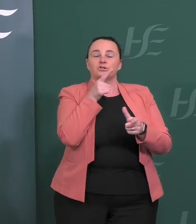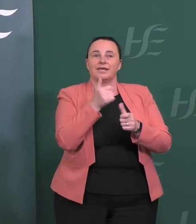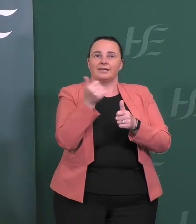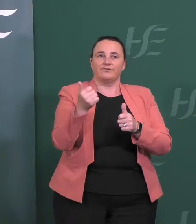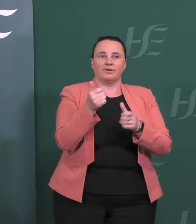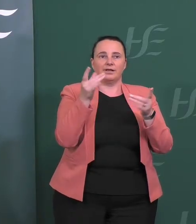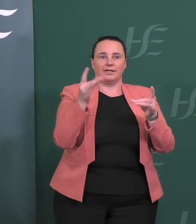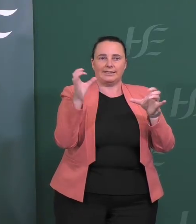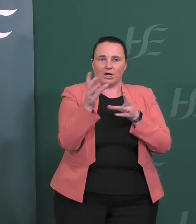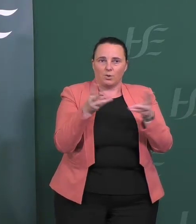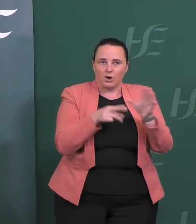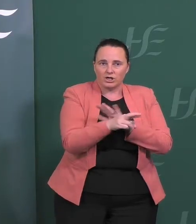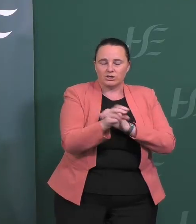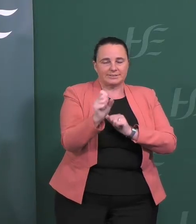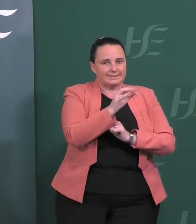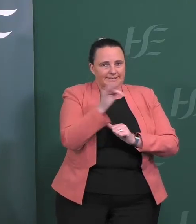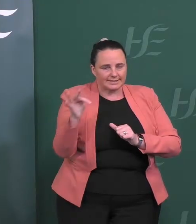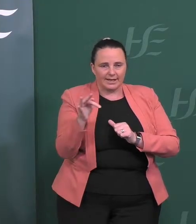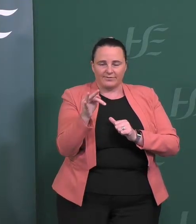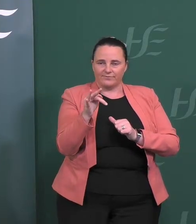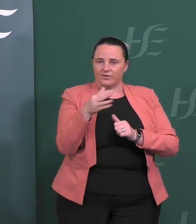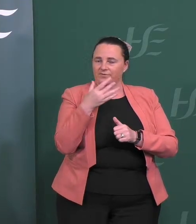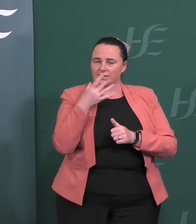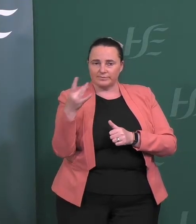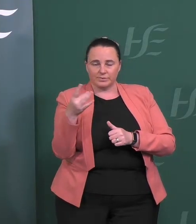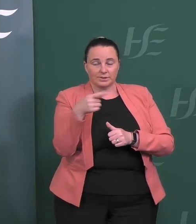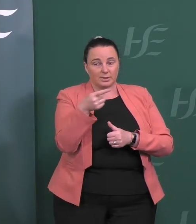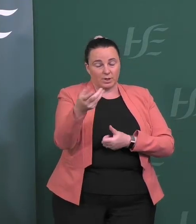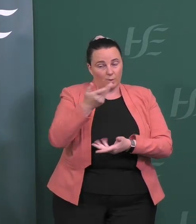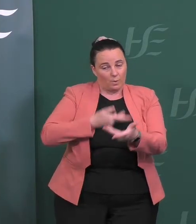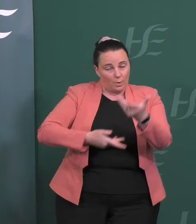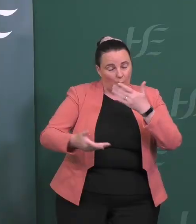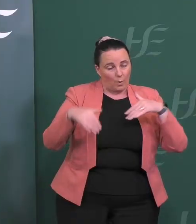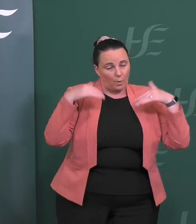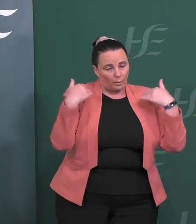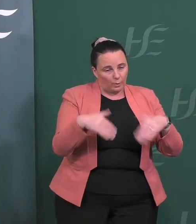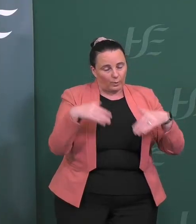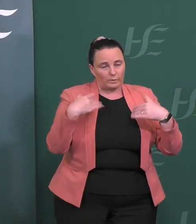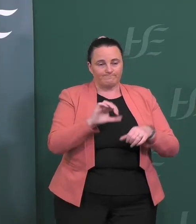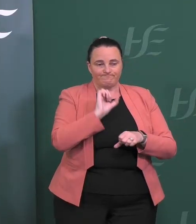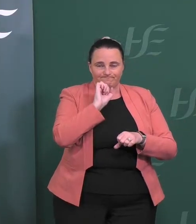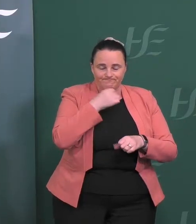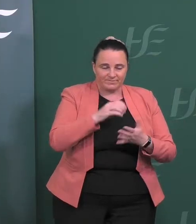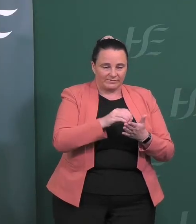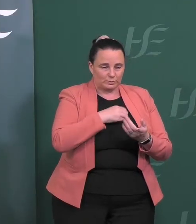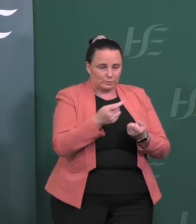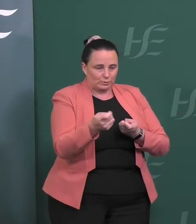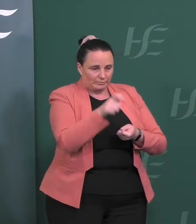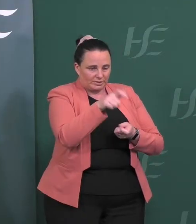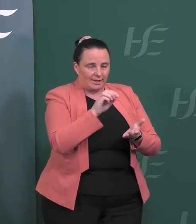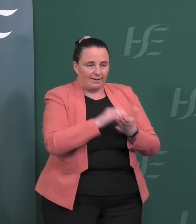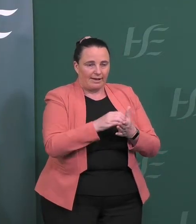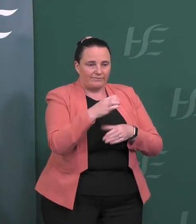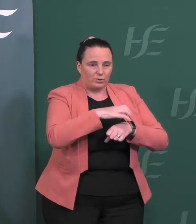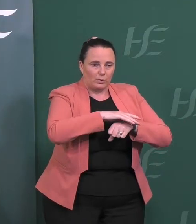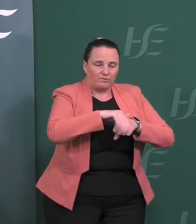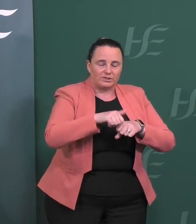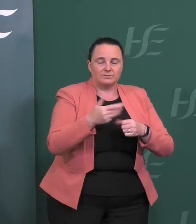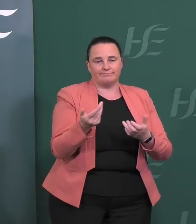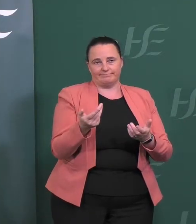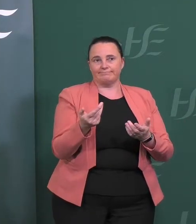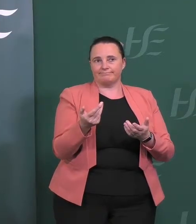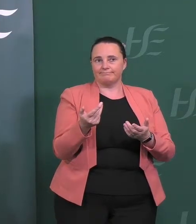workers who are treating people on a daily basis, and they'll explain the seriousness of treating people with COVID. In fact, I recall